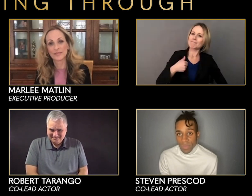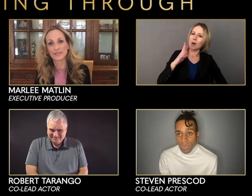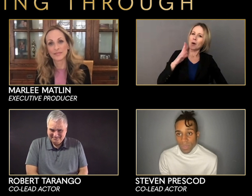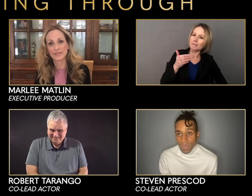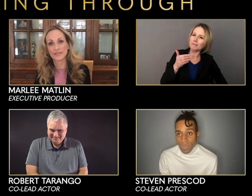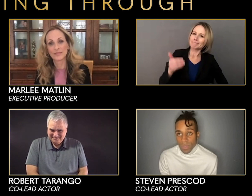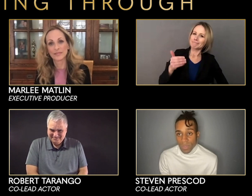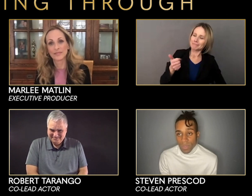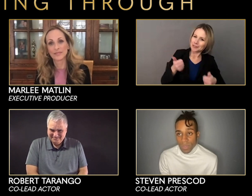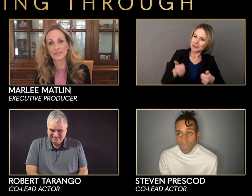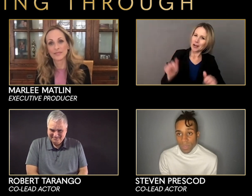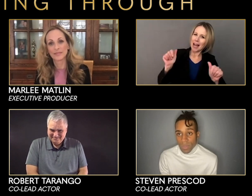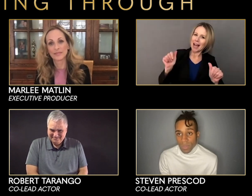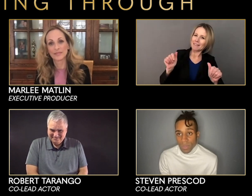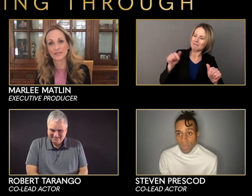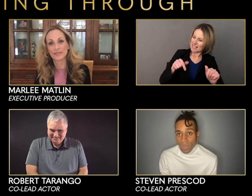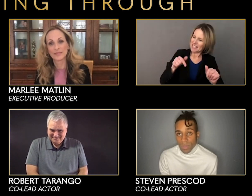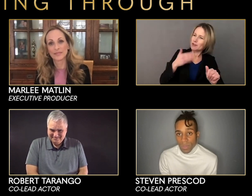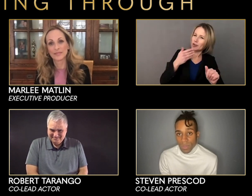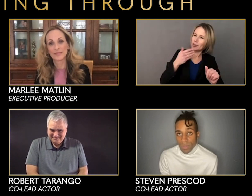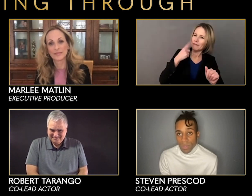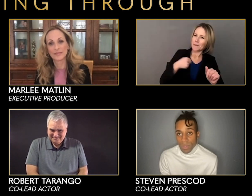out. This could be good for me."